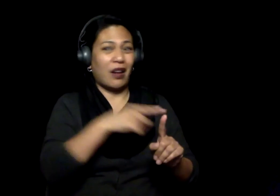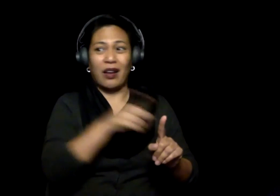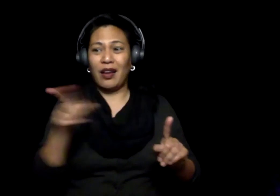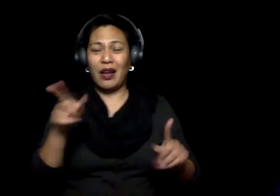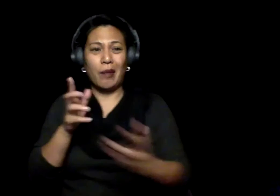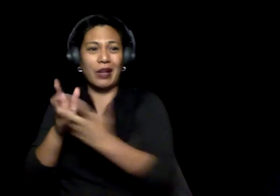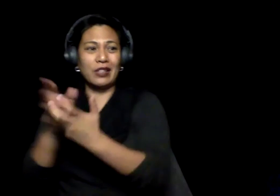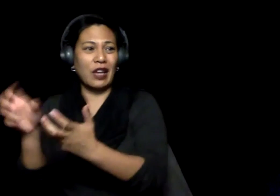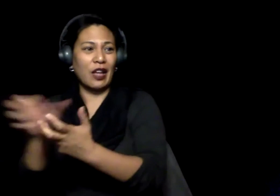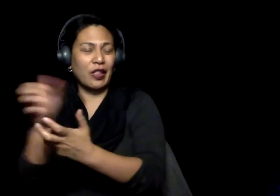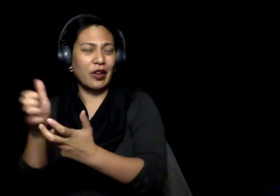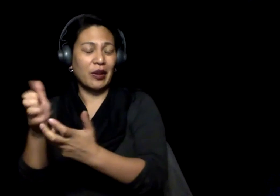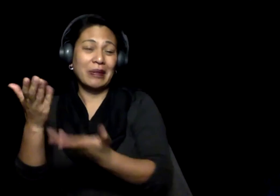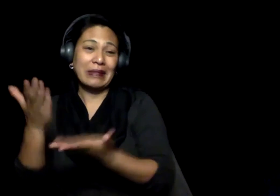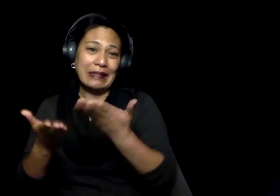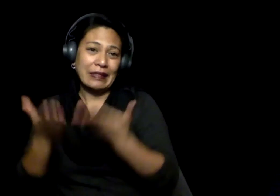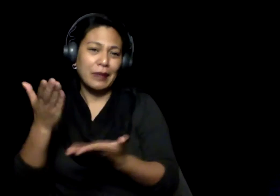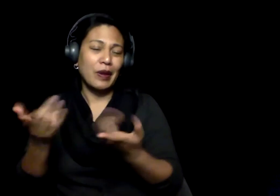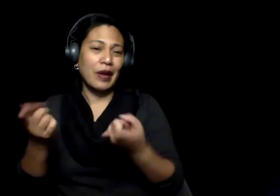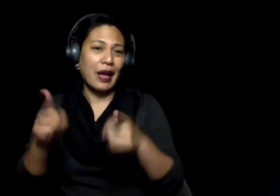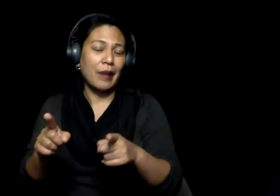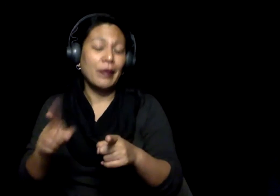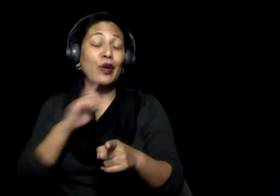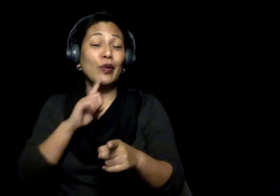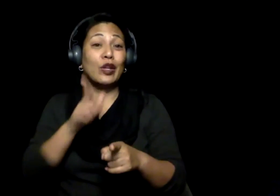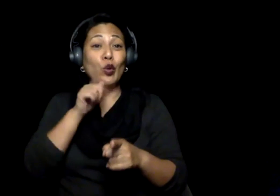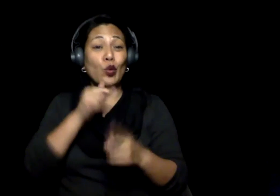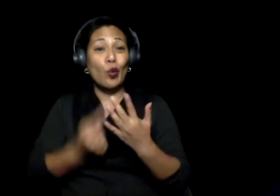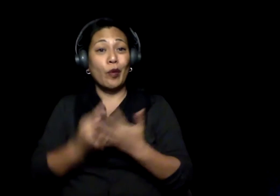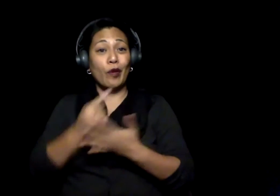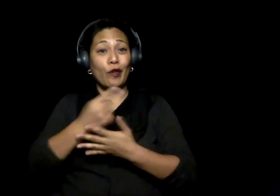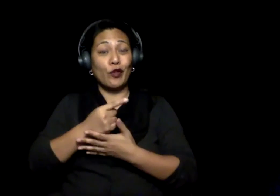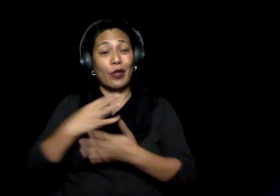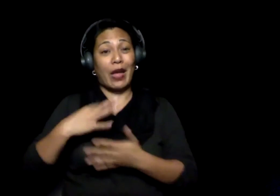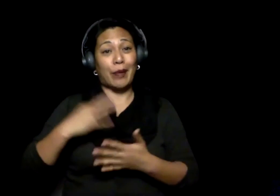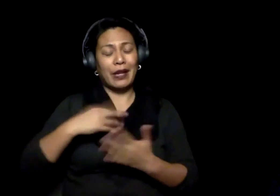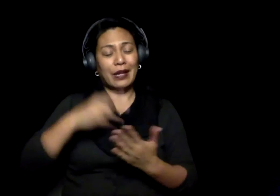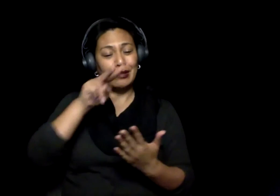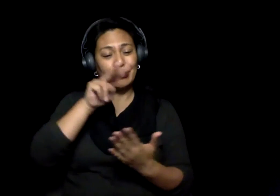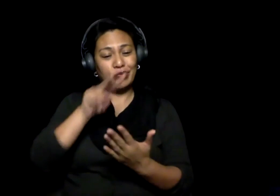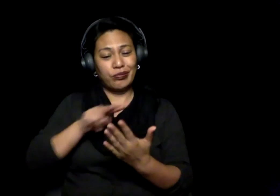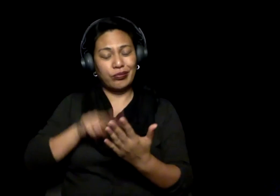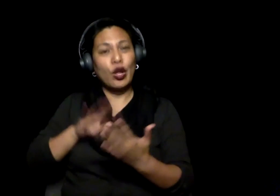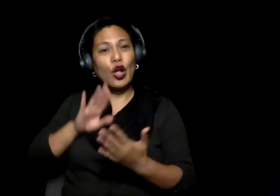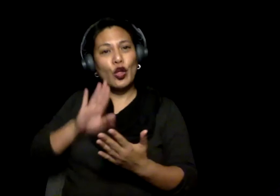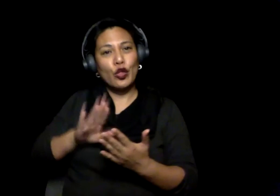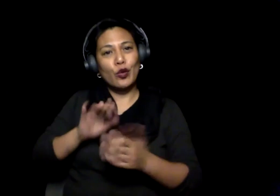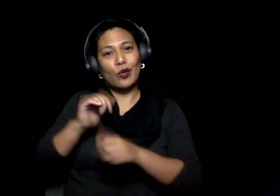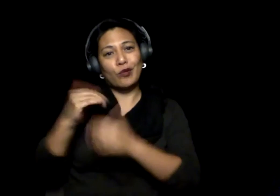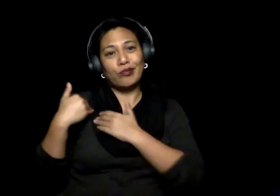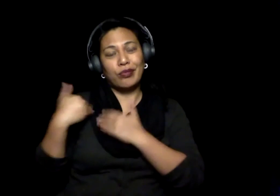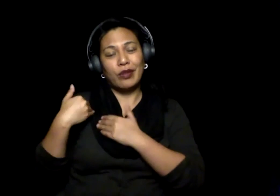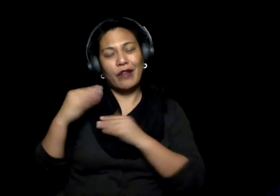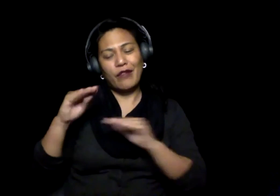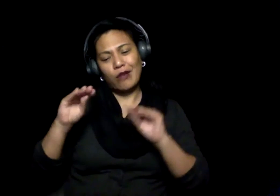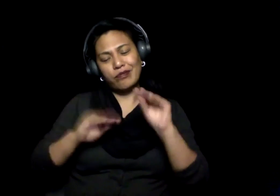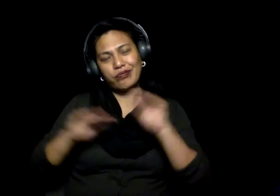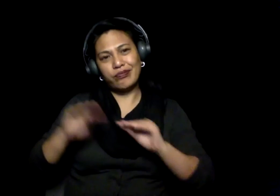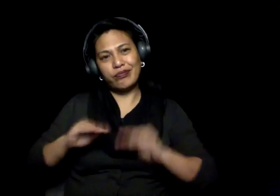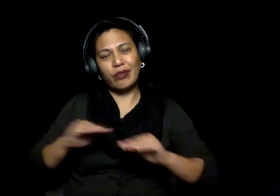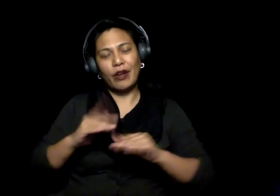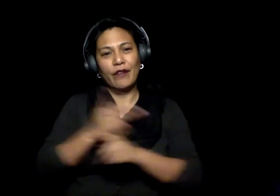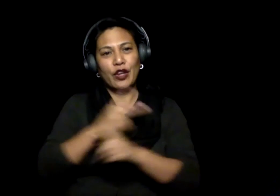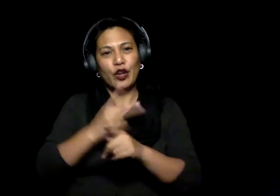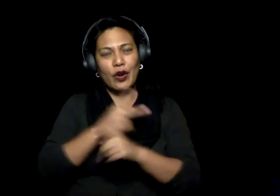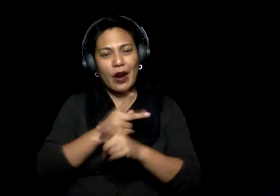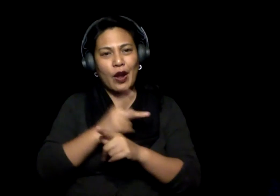the grant review panel will have a real job to do it's a real puzzle, this adjudication. It's